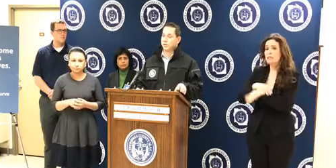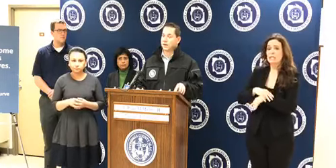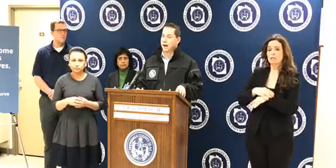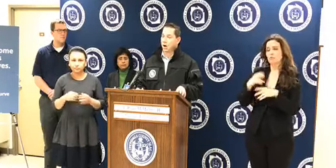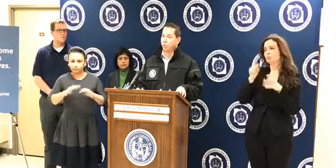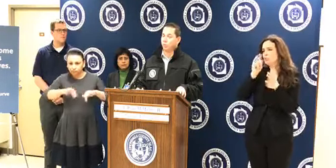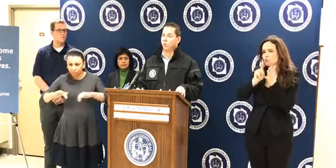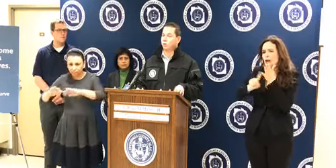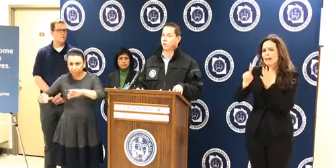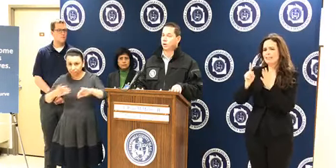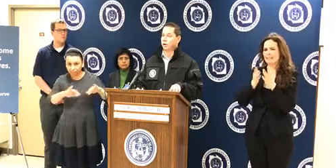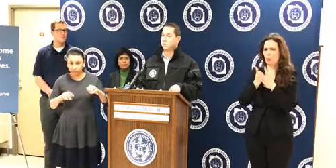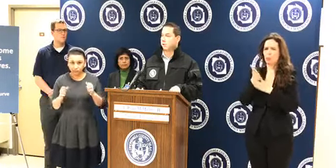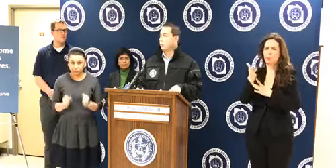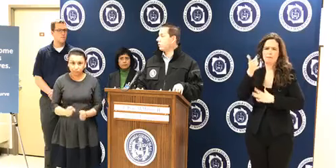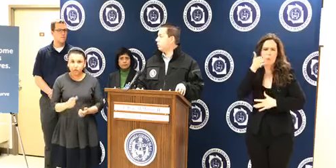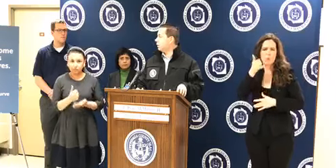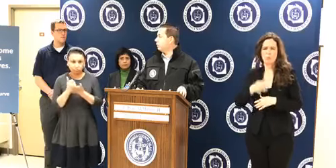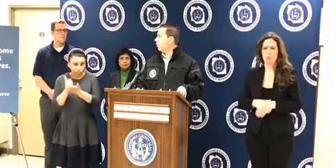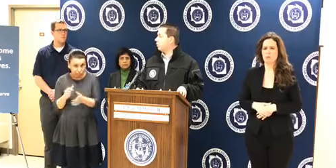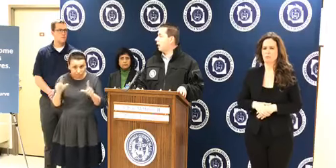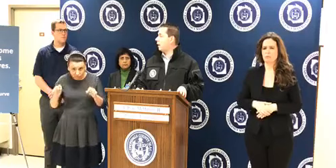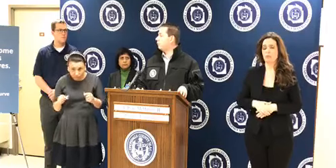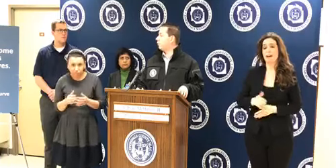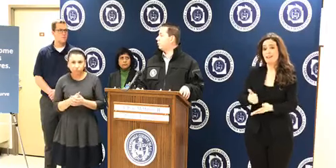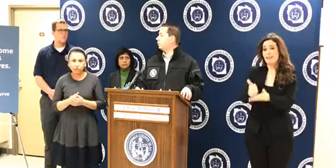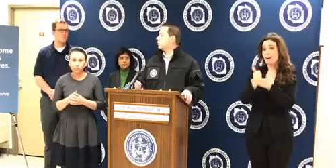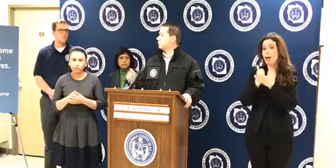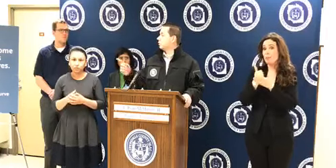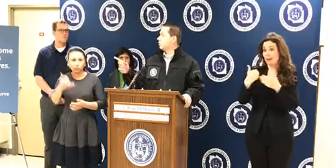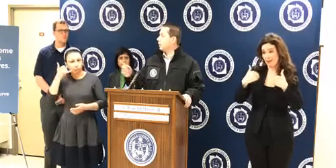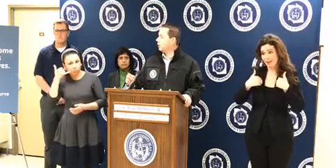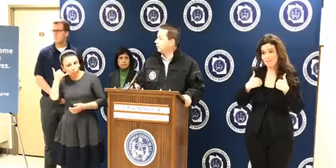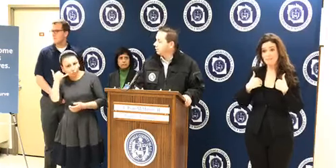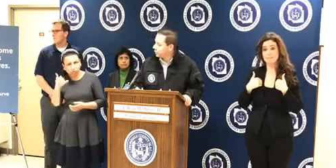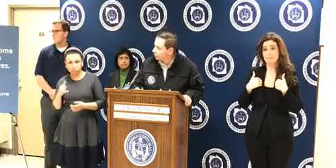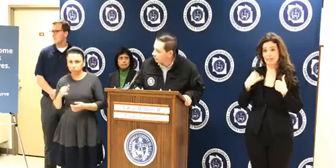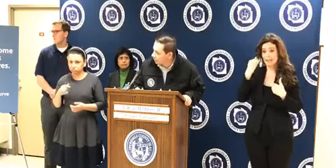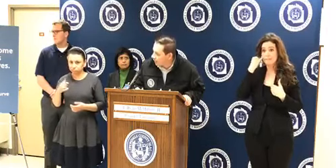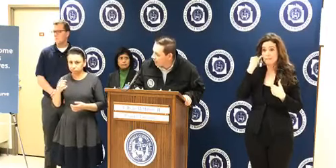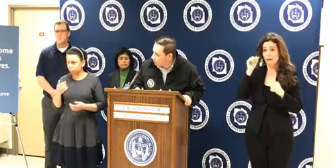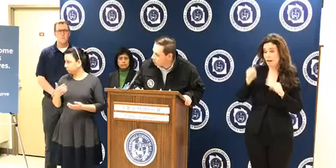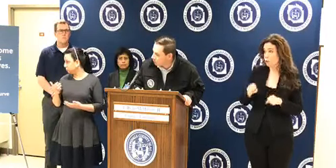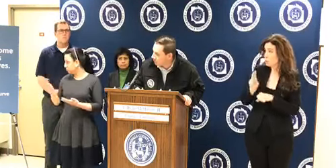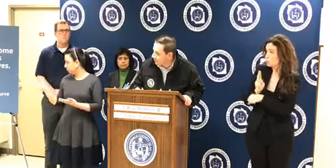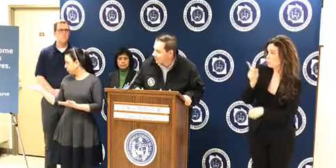if you need help, we have created a separate phone line for you, which is over there,